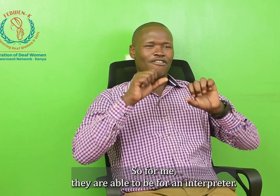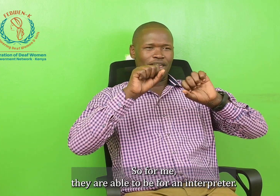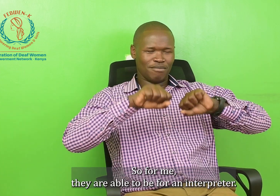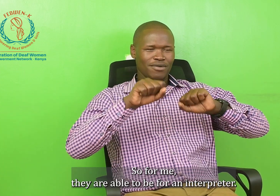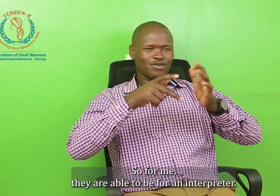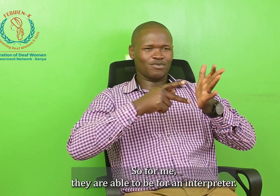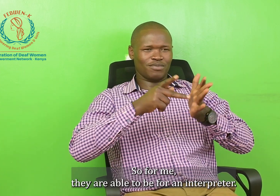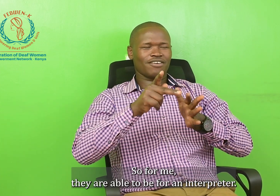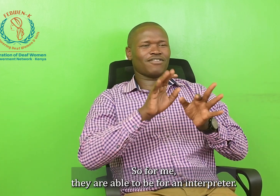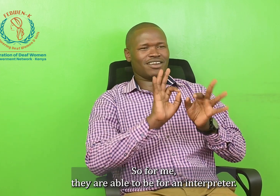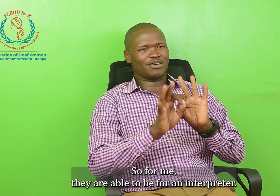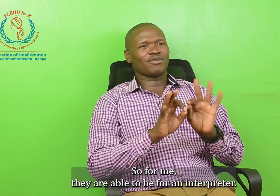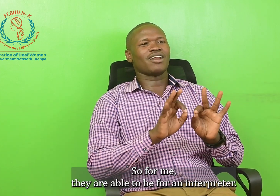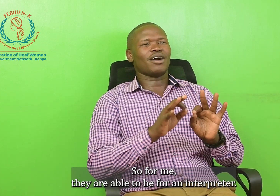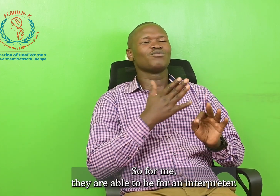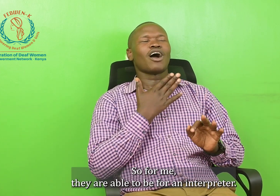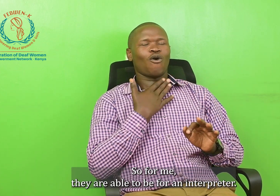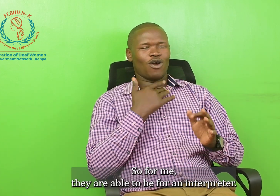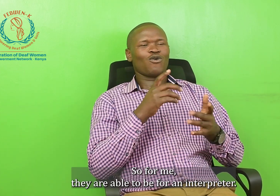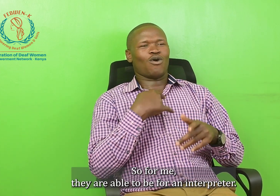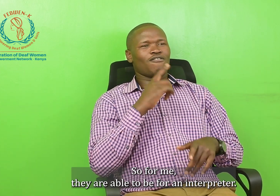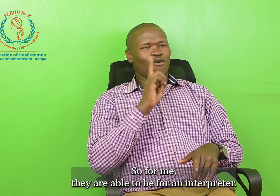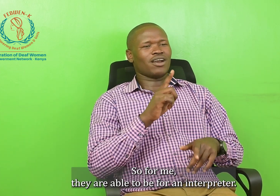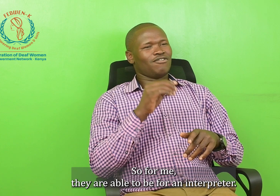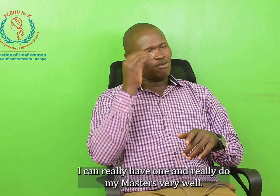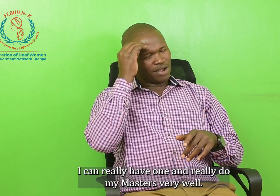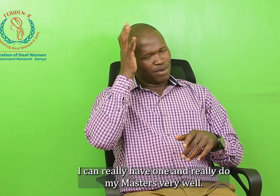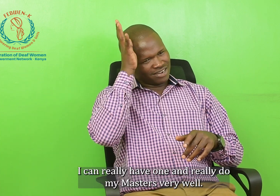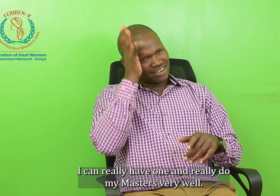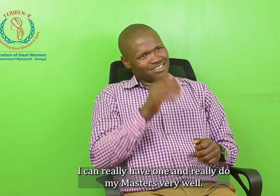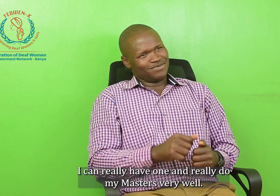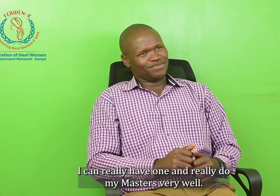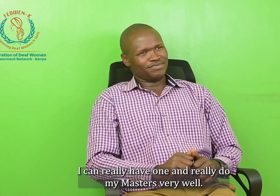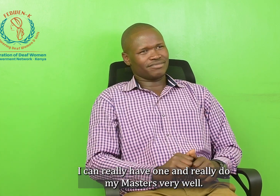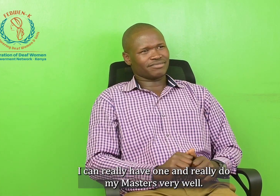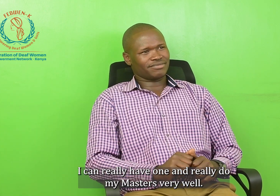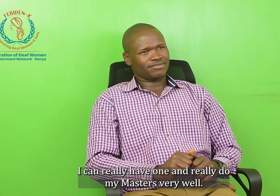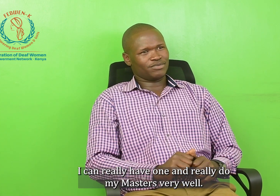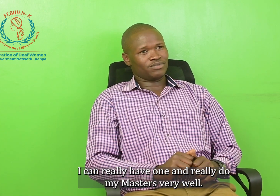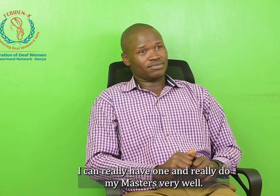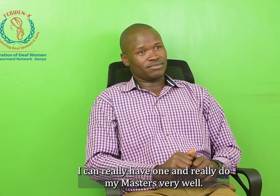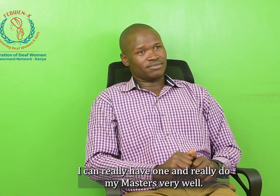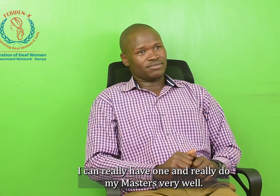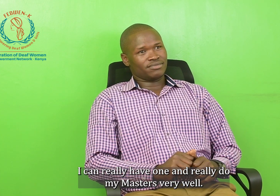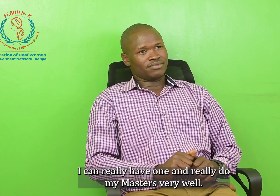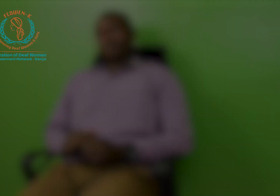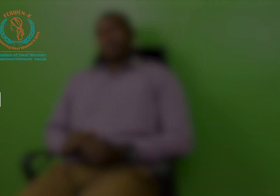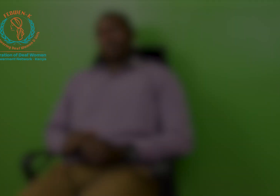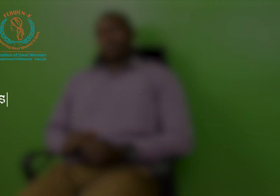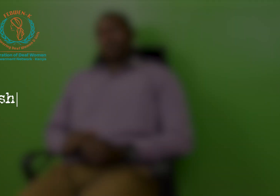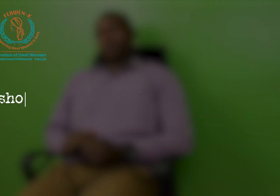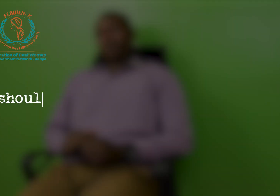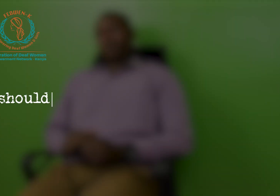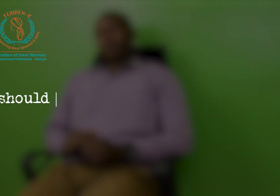So for me, if they are able to pay for an interpreter, I could really have one and really do my master's well.